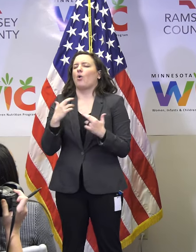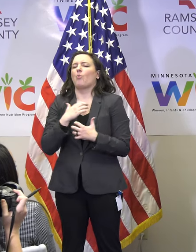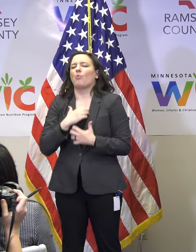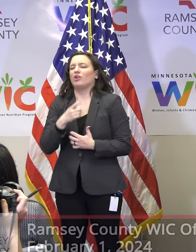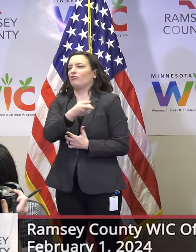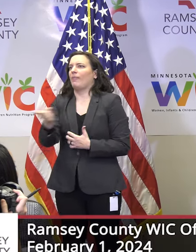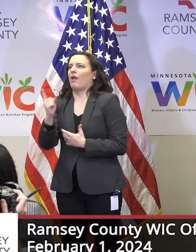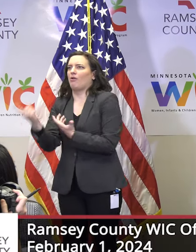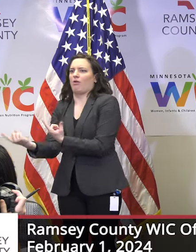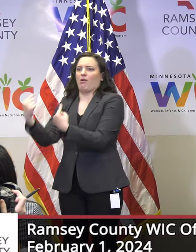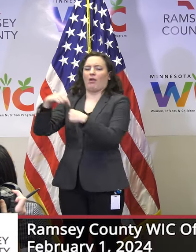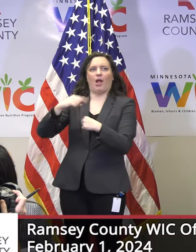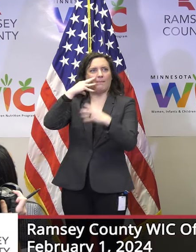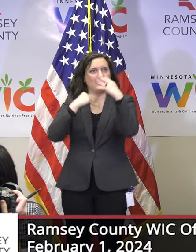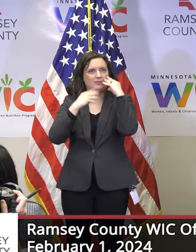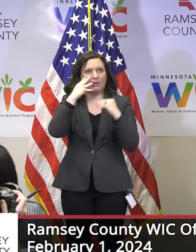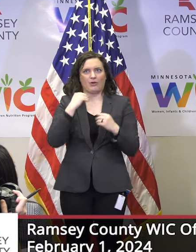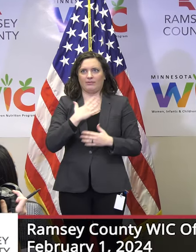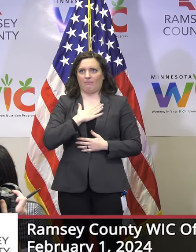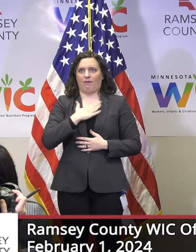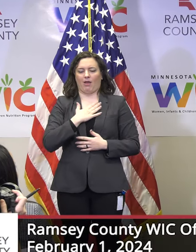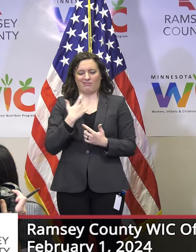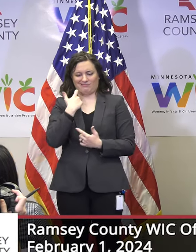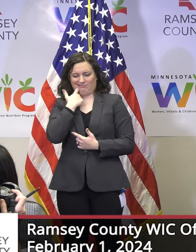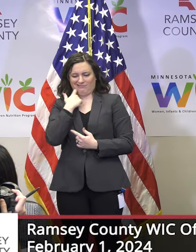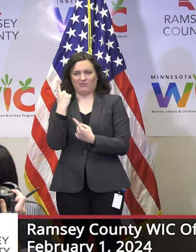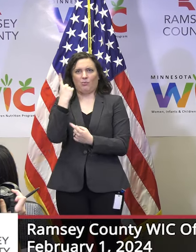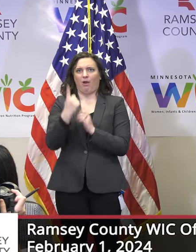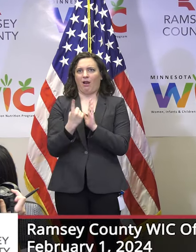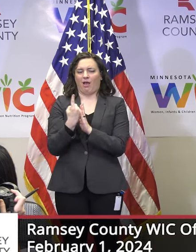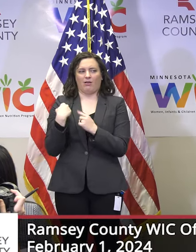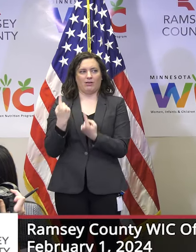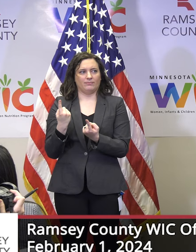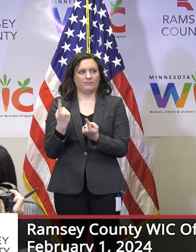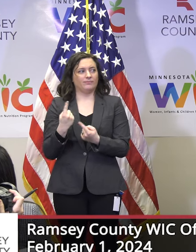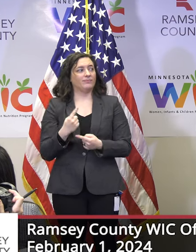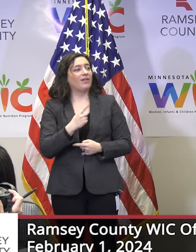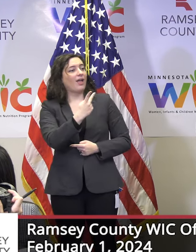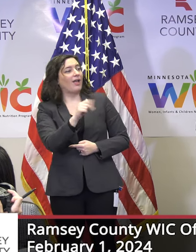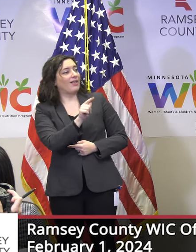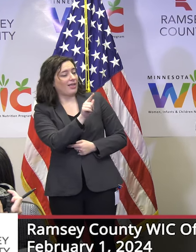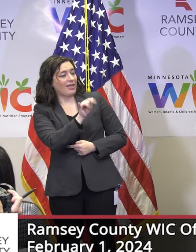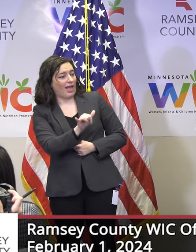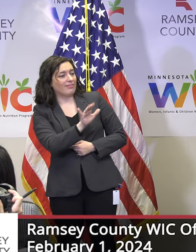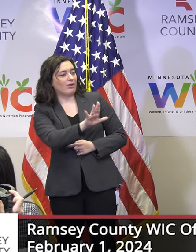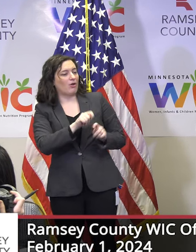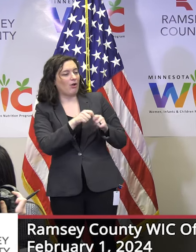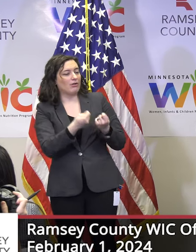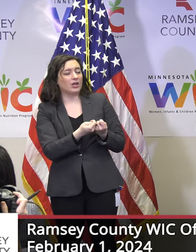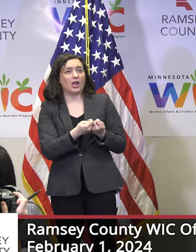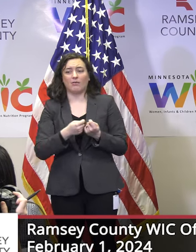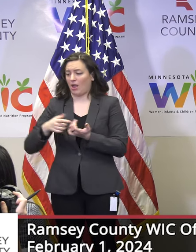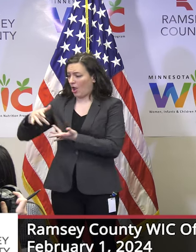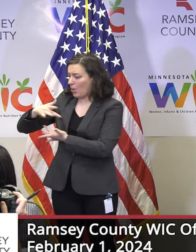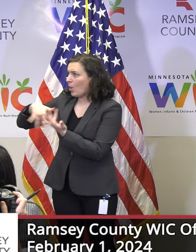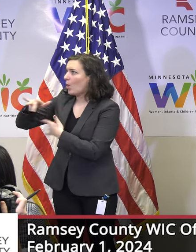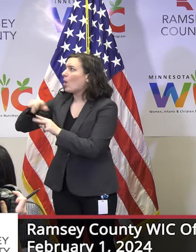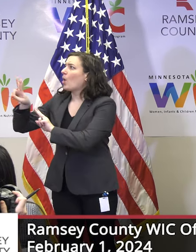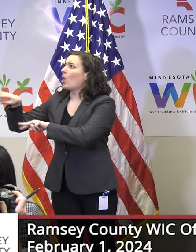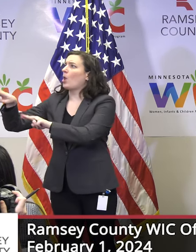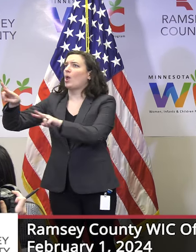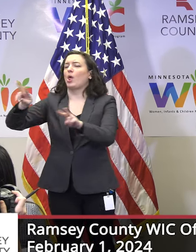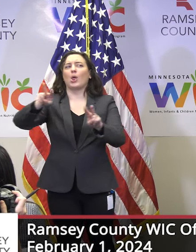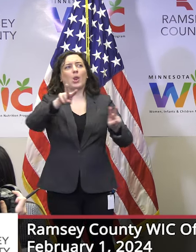so. Kathy Dovey and her team gave me a tour of the facility. I had an opportunity to talk to professionals who are